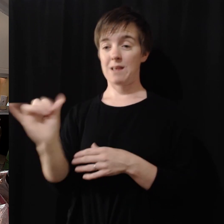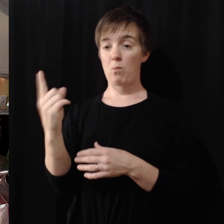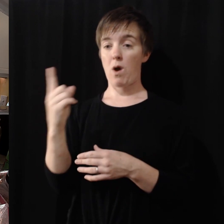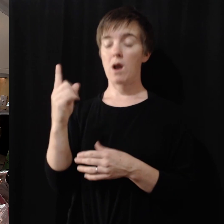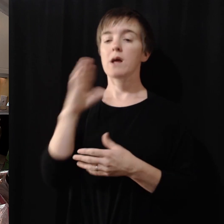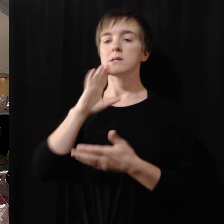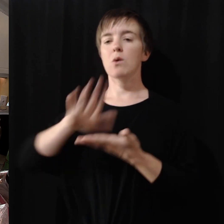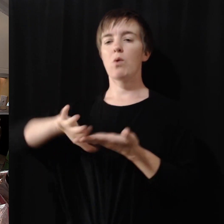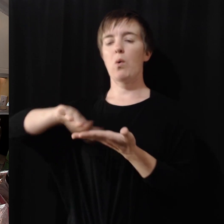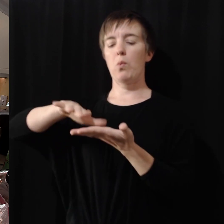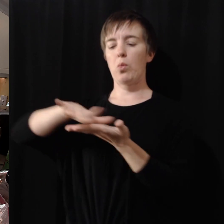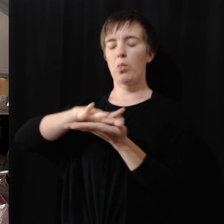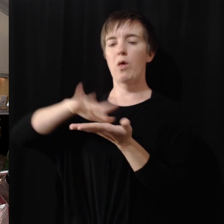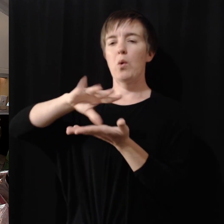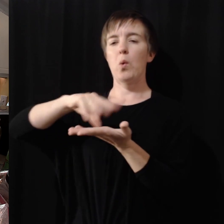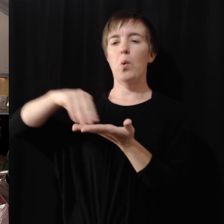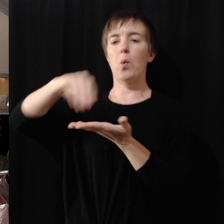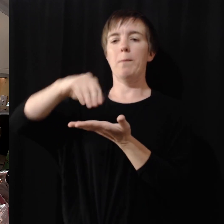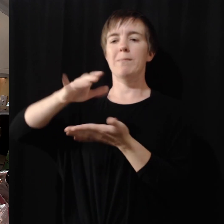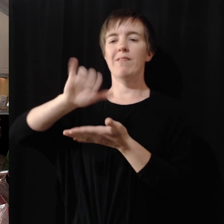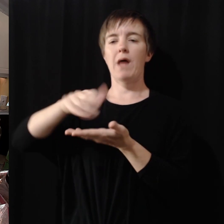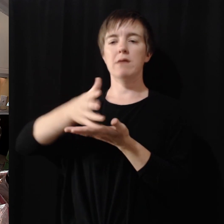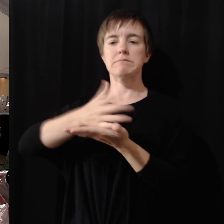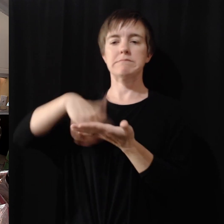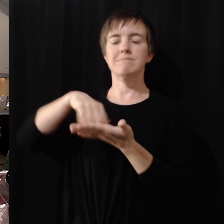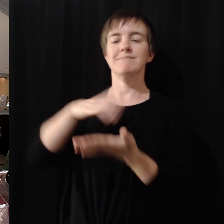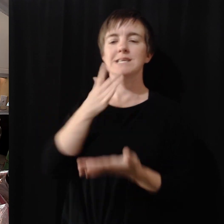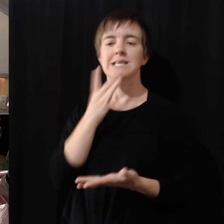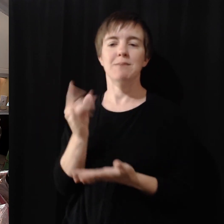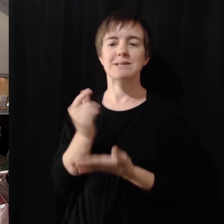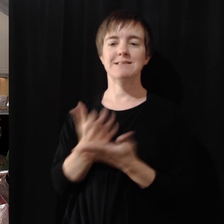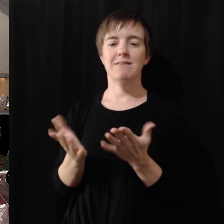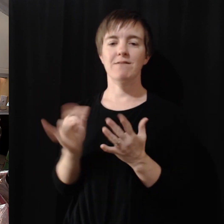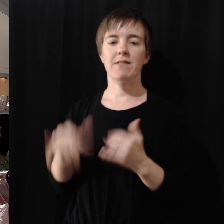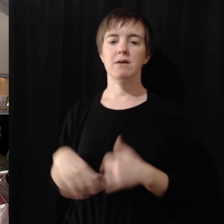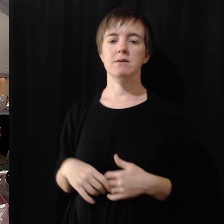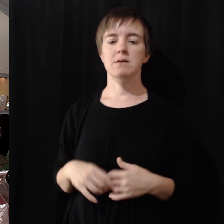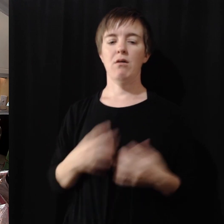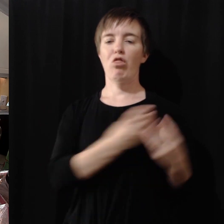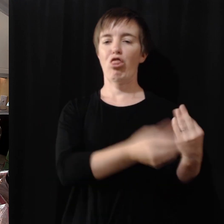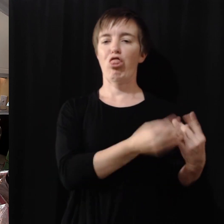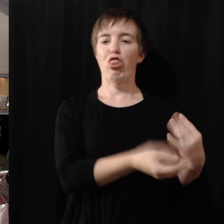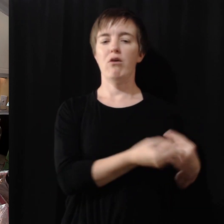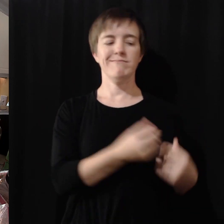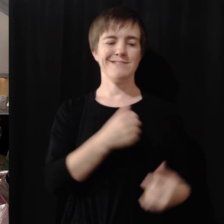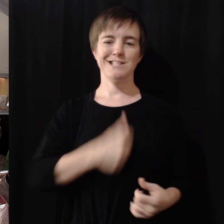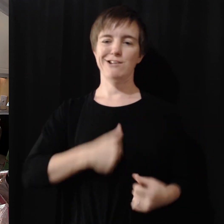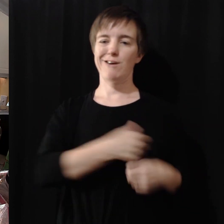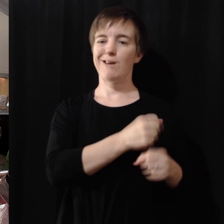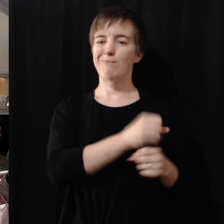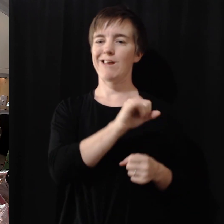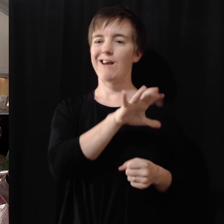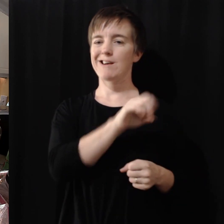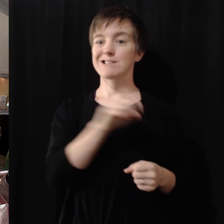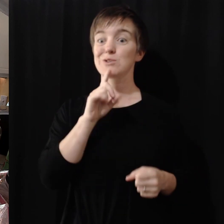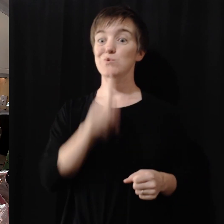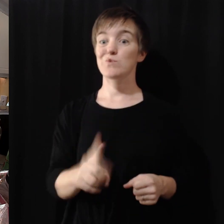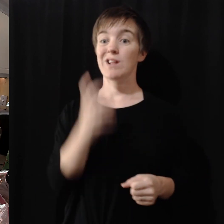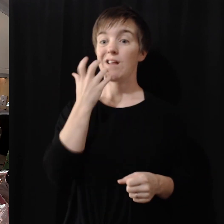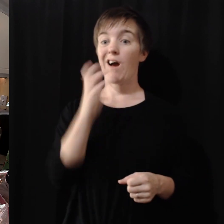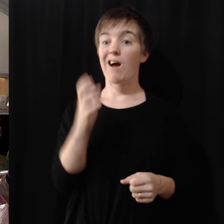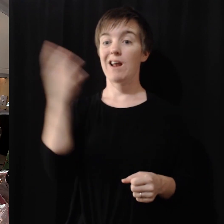and it's going to soak up some of this yumminess in here. So this is our oats. Sorry, I'm making ice. It's really